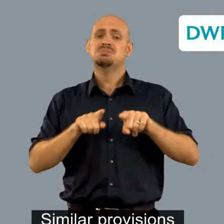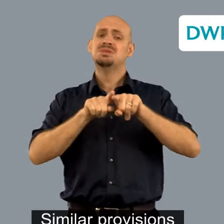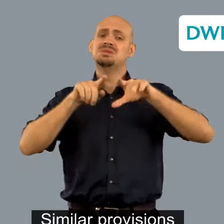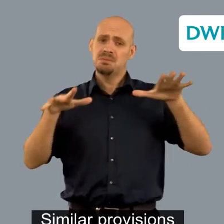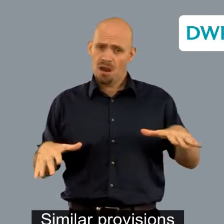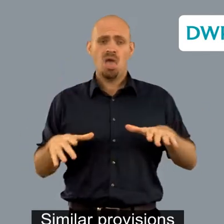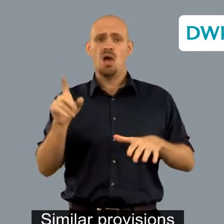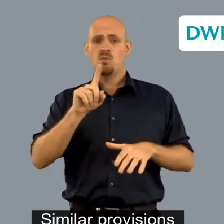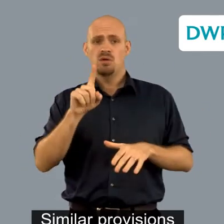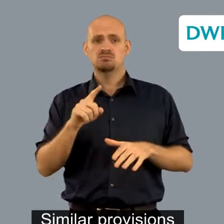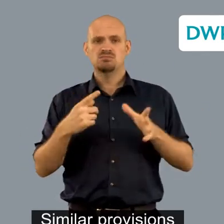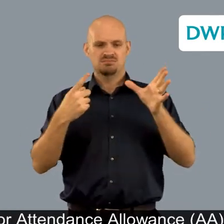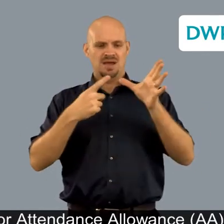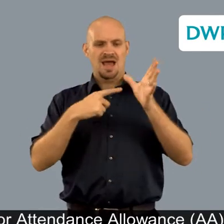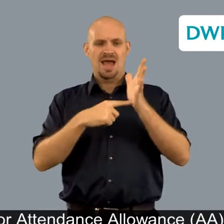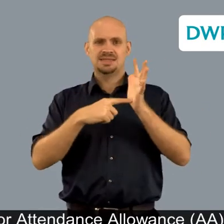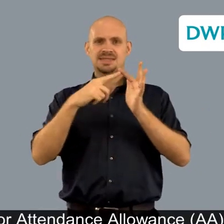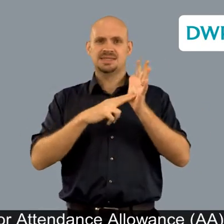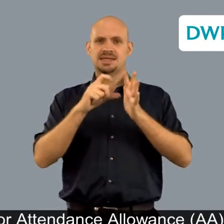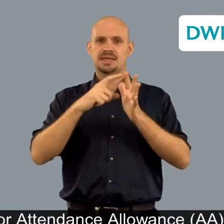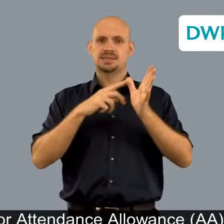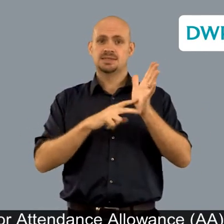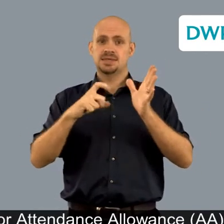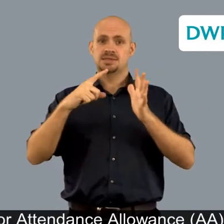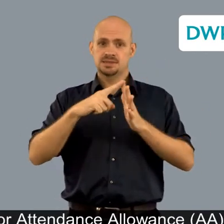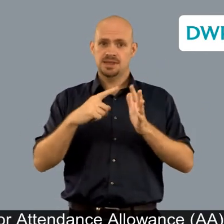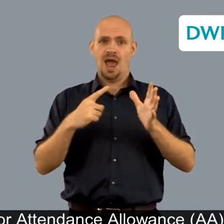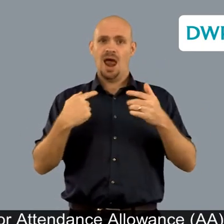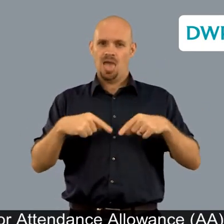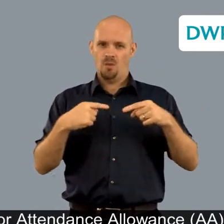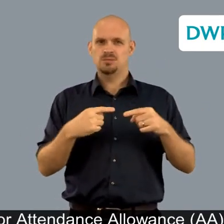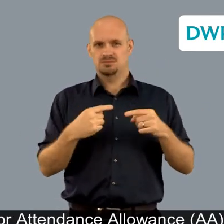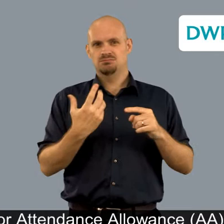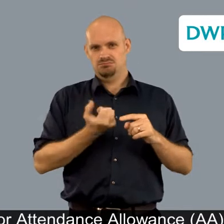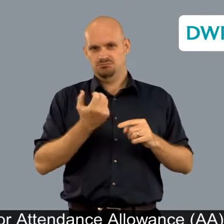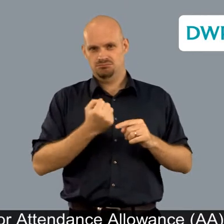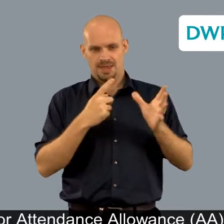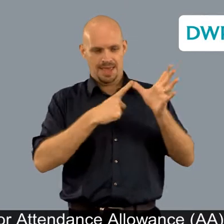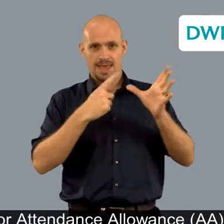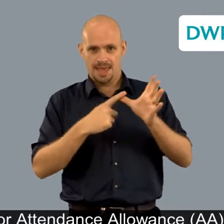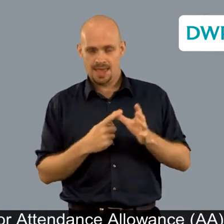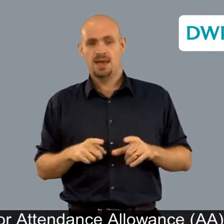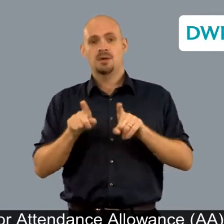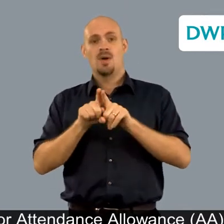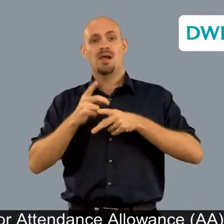Similar provisions are being introduced for Attendance Allowance, AA, and Carers